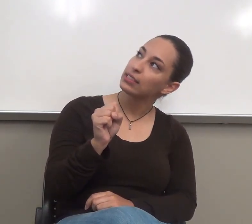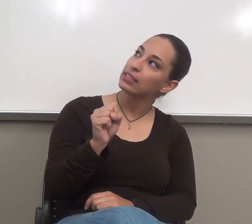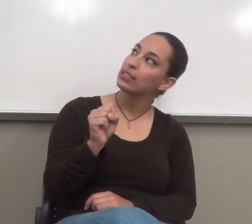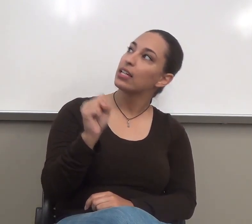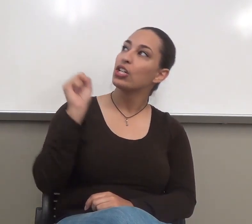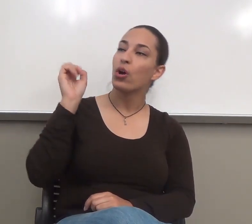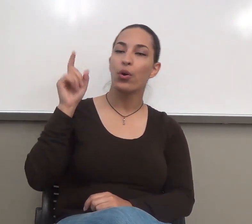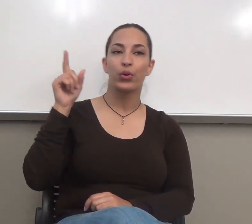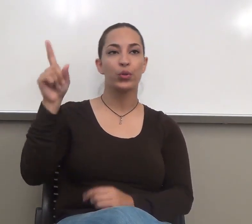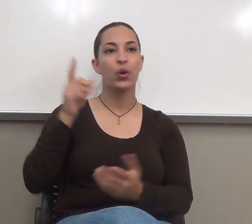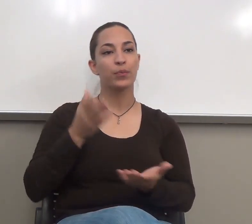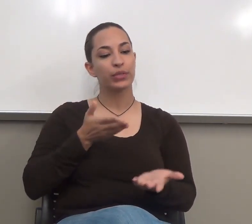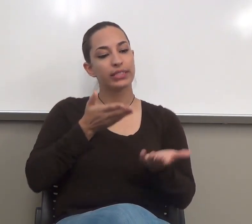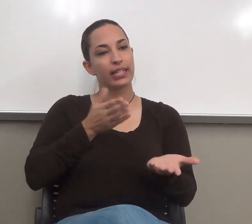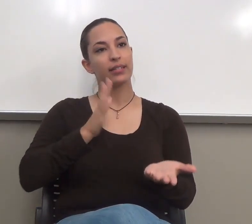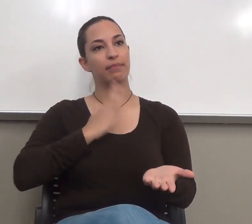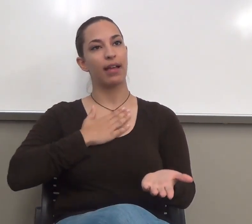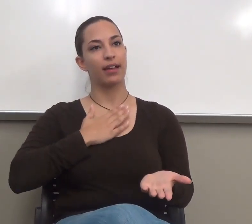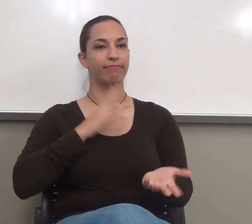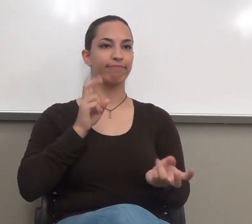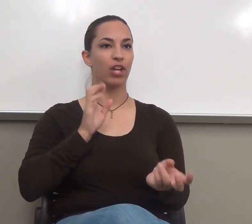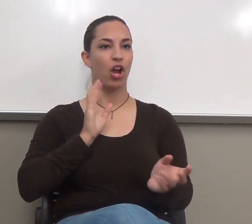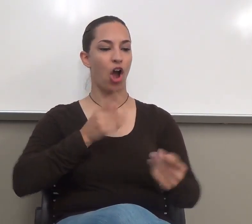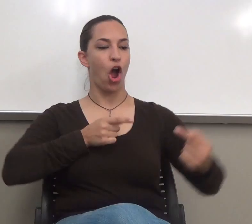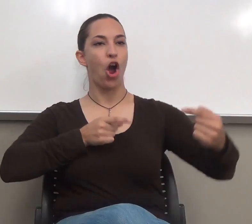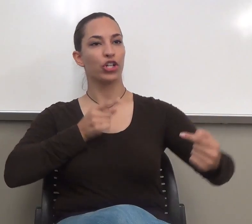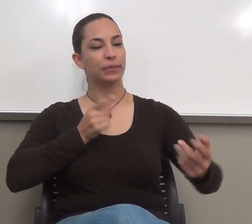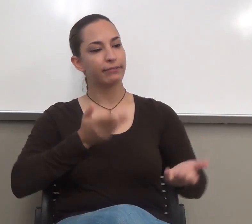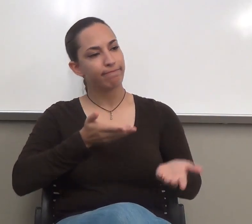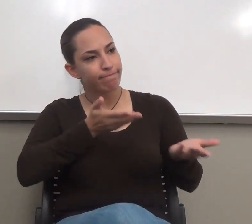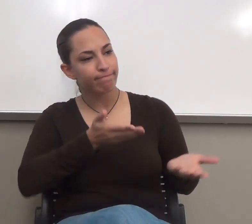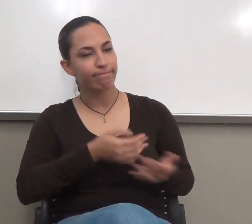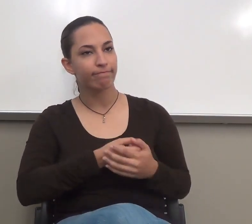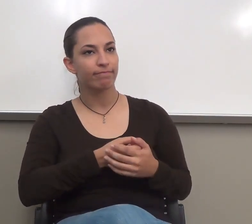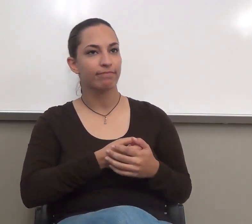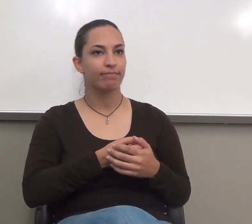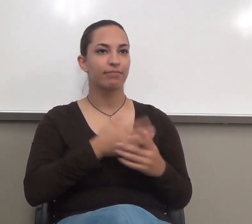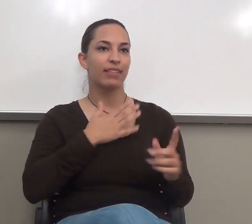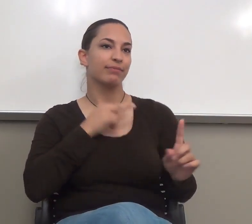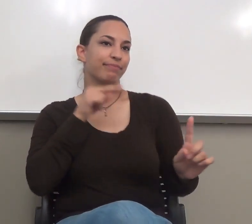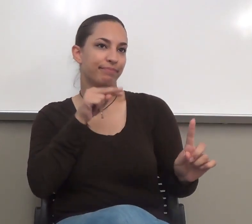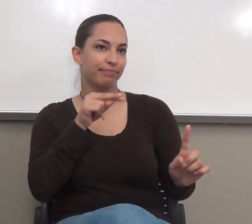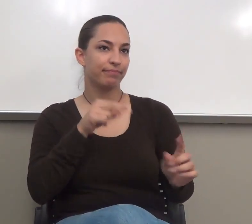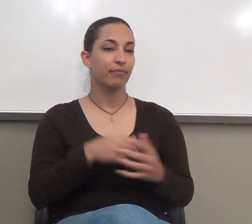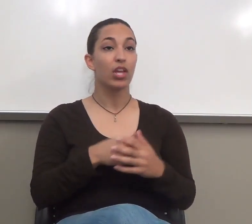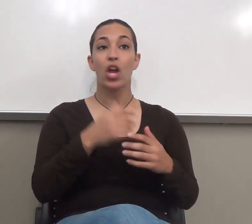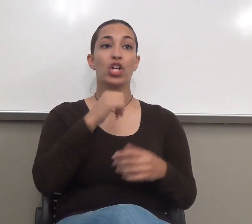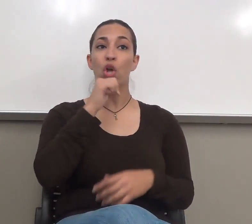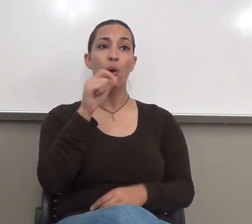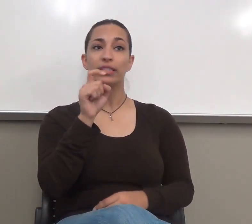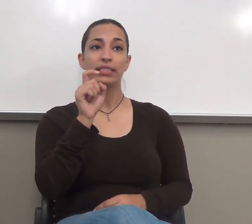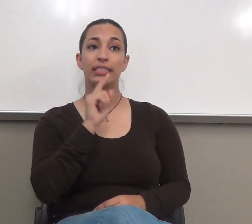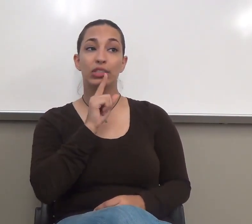Argument and analysis. You are going to be writing papers for the sake of writing them.